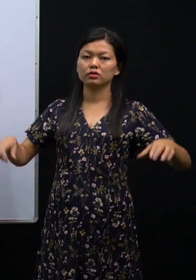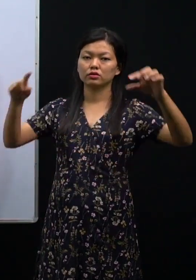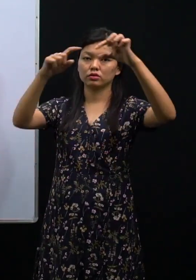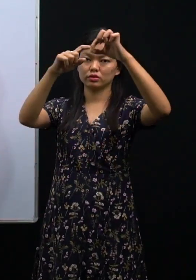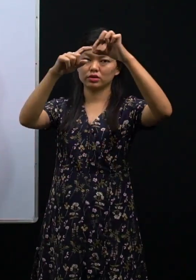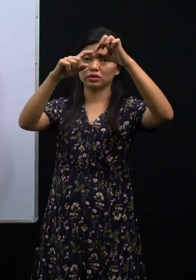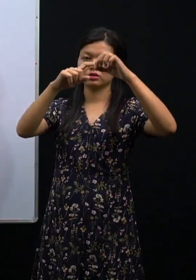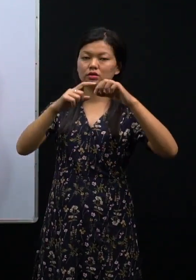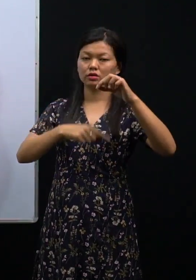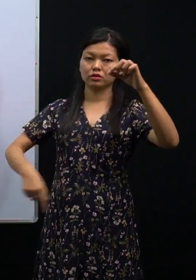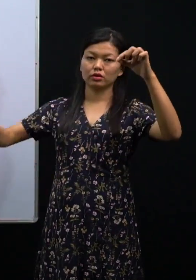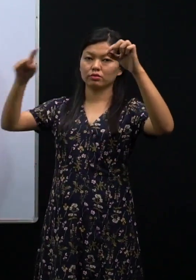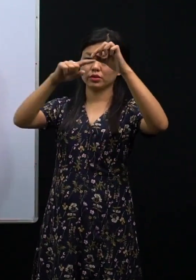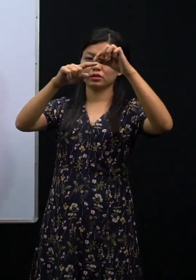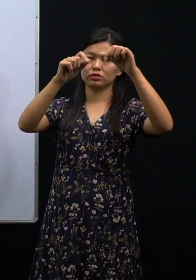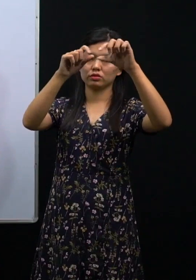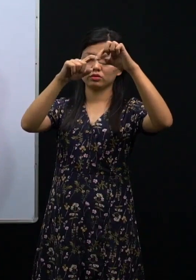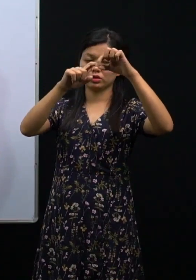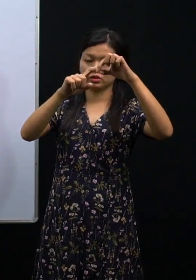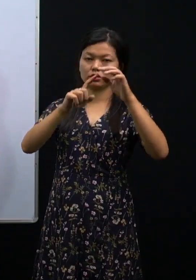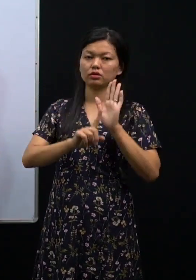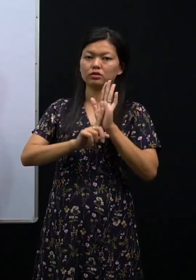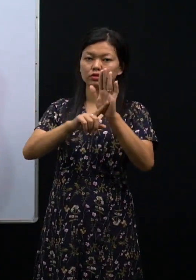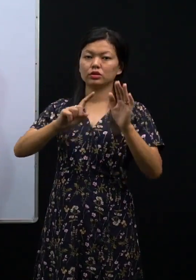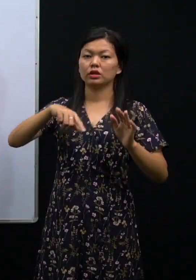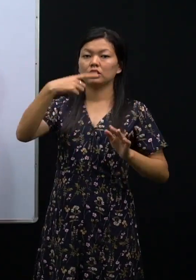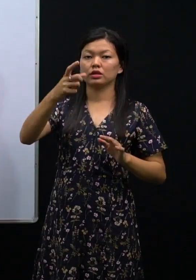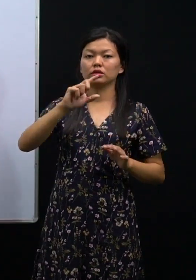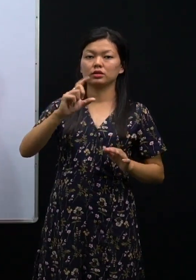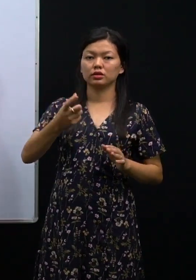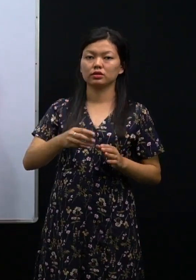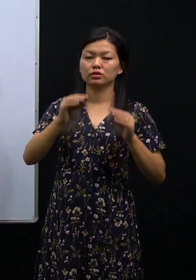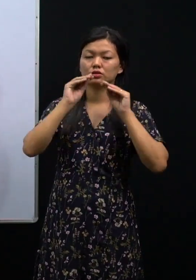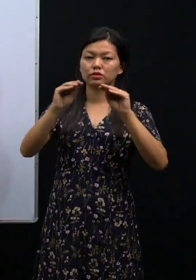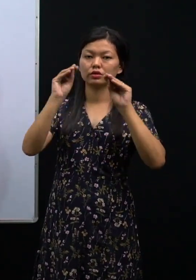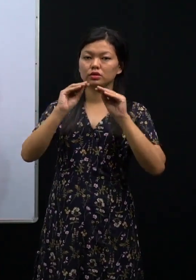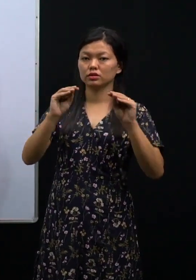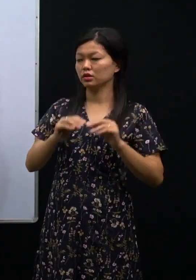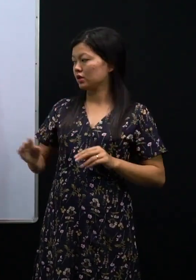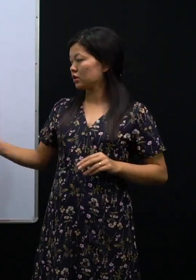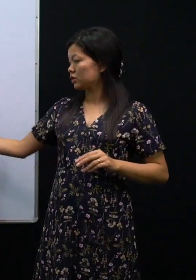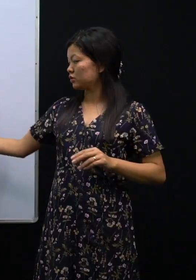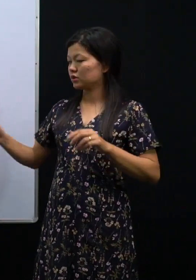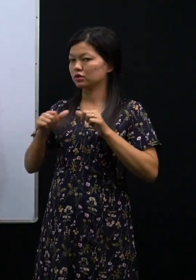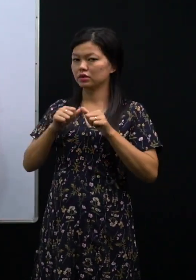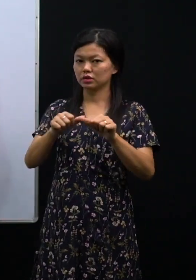question, that's a factorize cases. Okay, I'll come to the next class to teach you from here how can come back there.